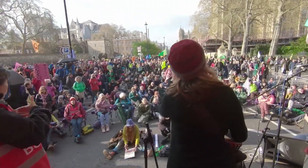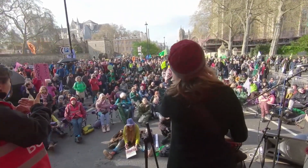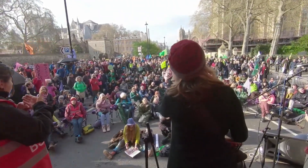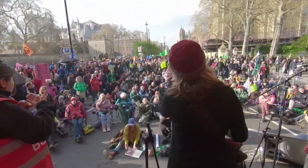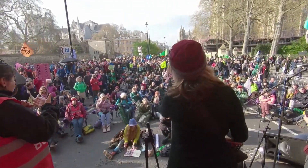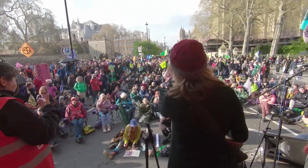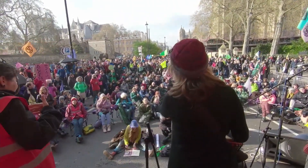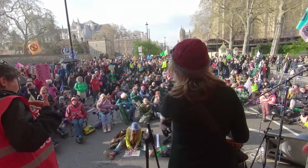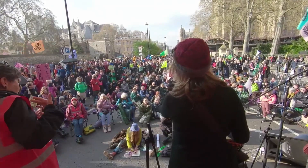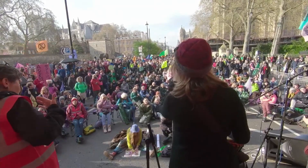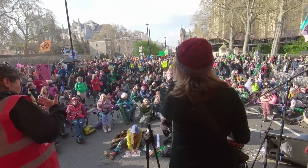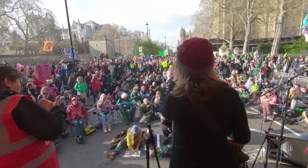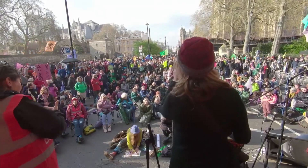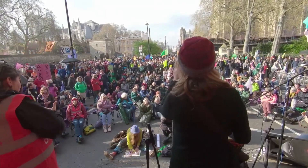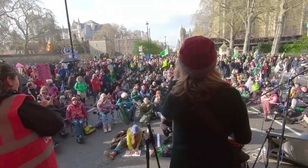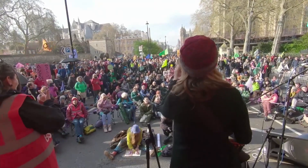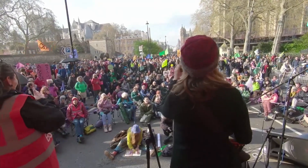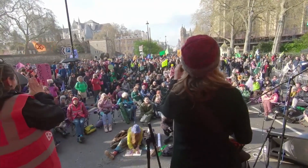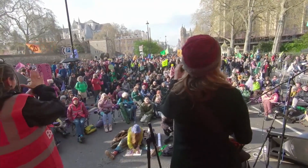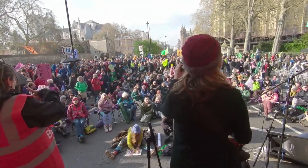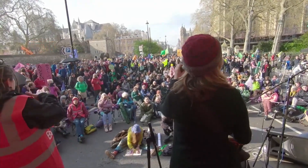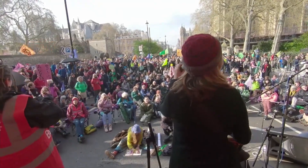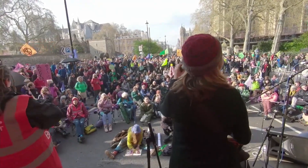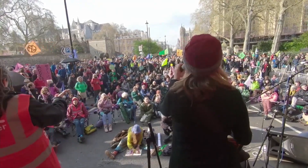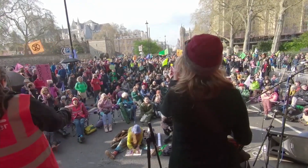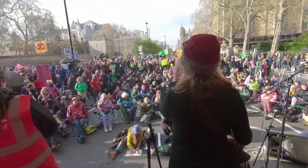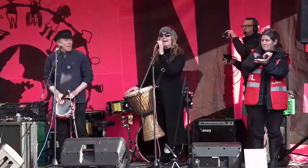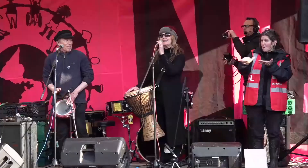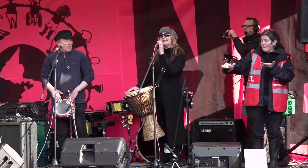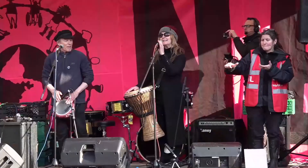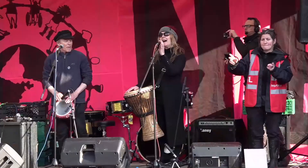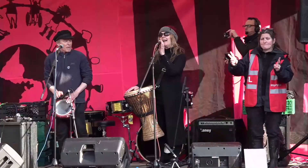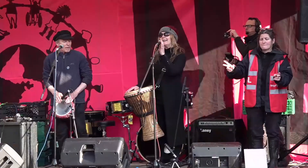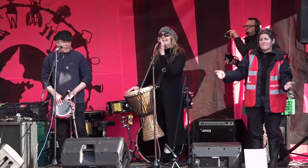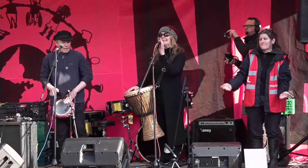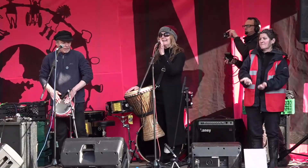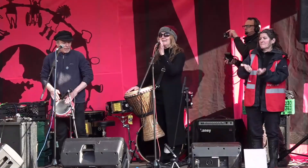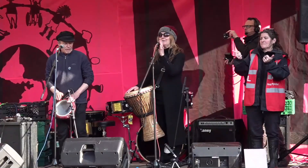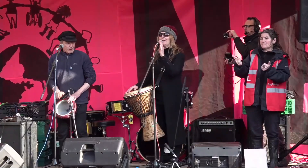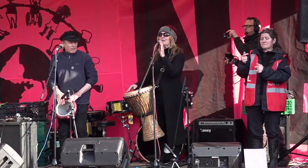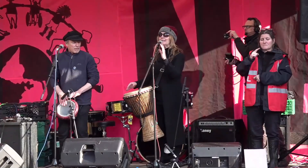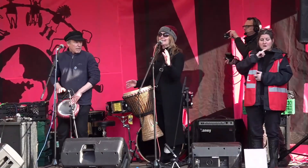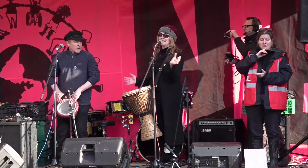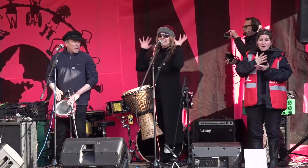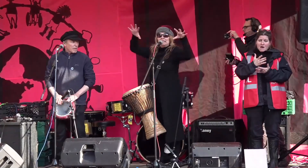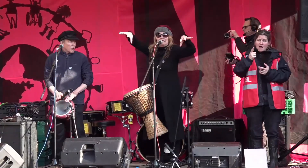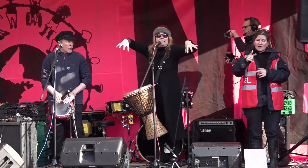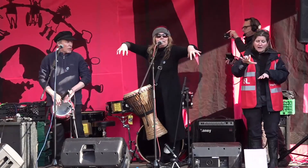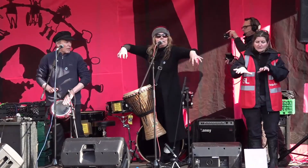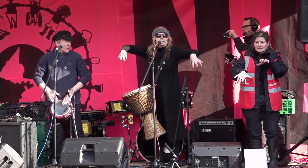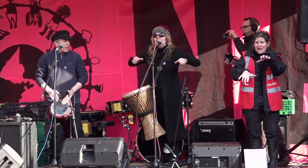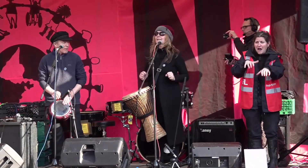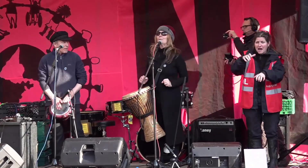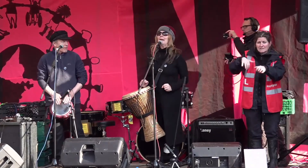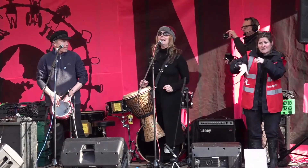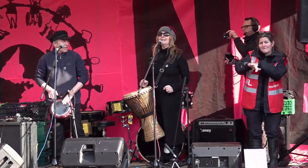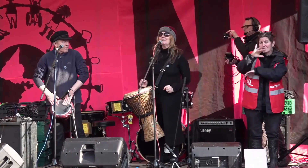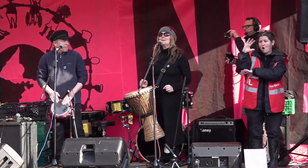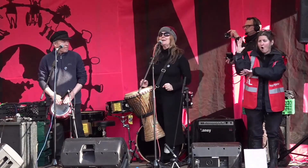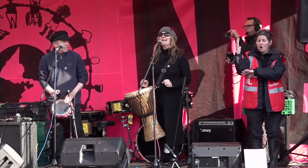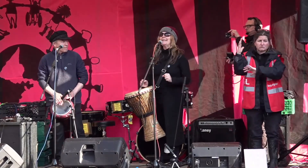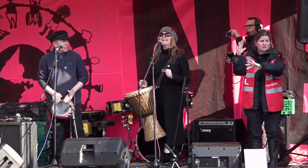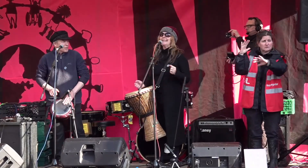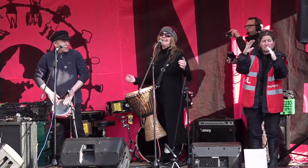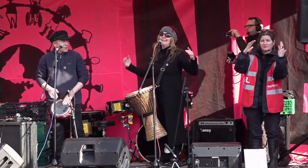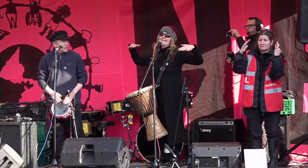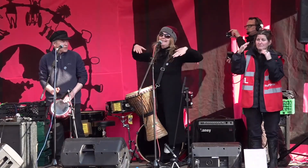until all oppression is dead. I swear to the tigers in the forest. I swear to